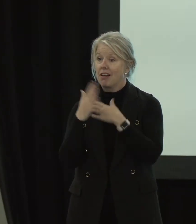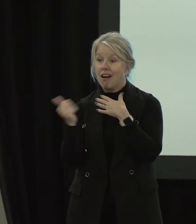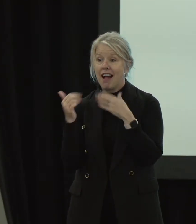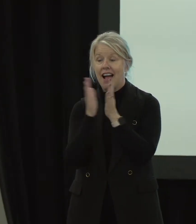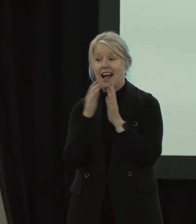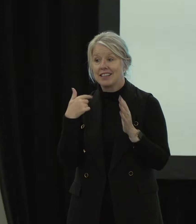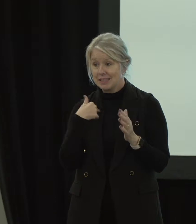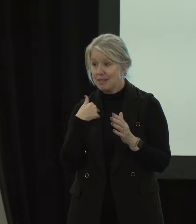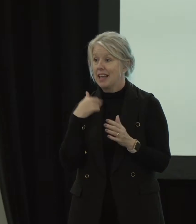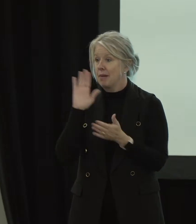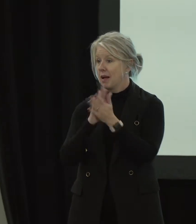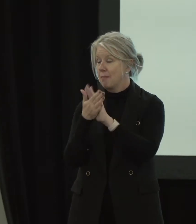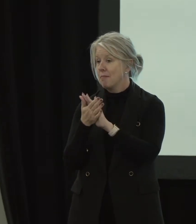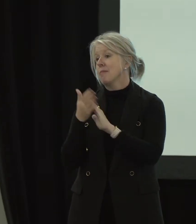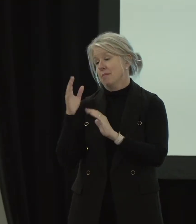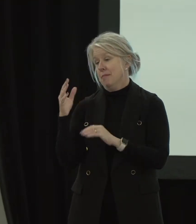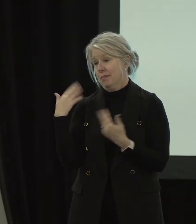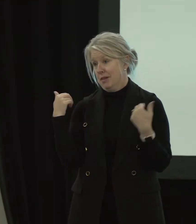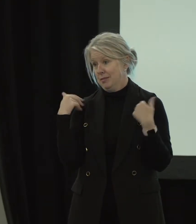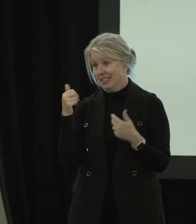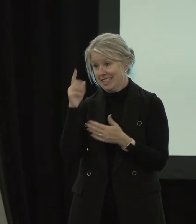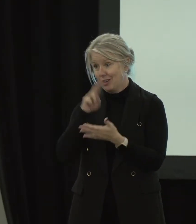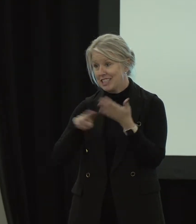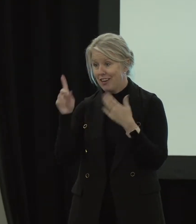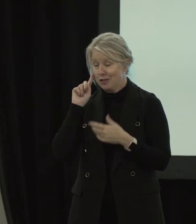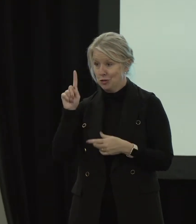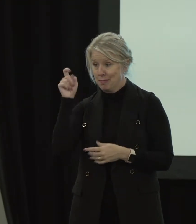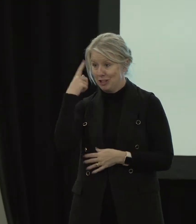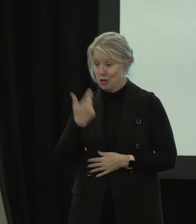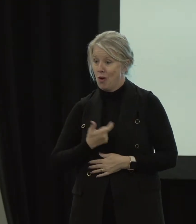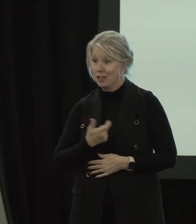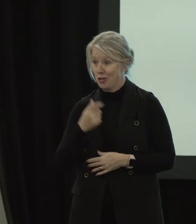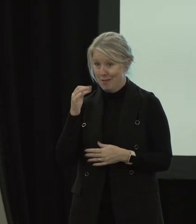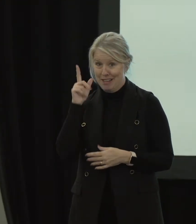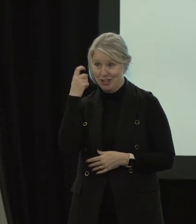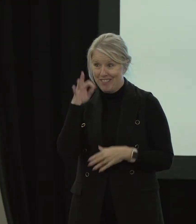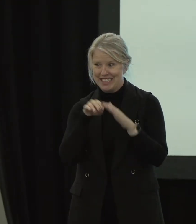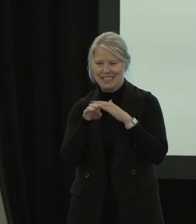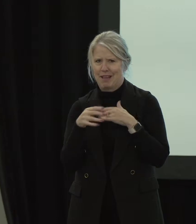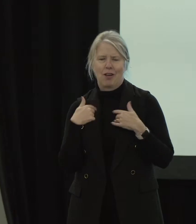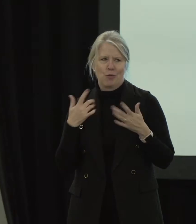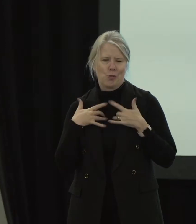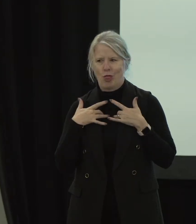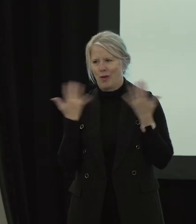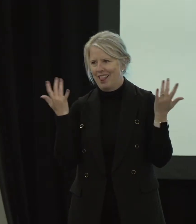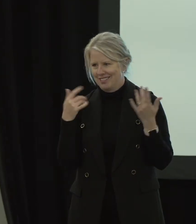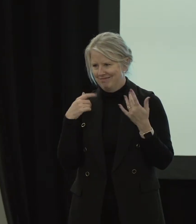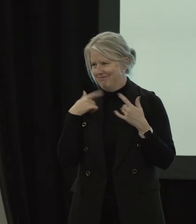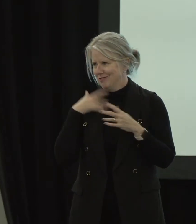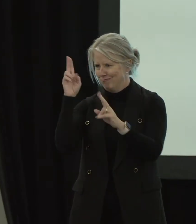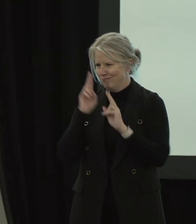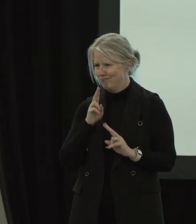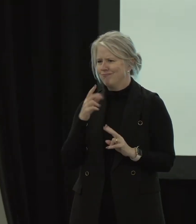as Parliamentary Secretary to Minister Qualtrough, the Minister of Accessibility, I was beyond thrilled. I